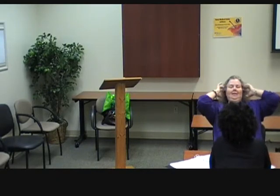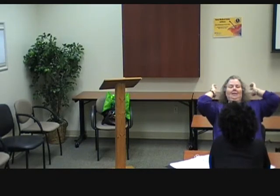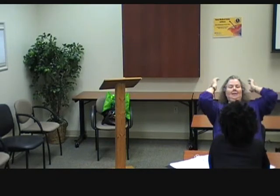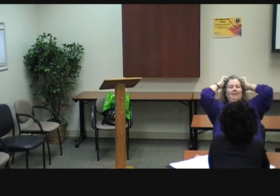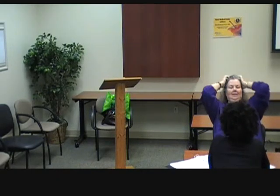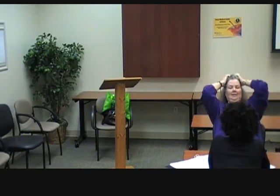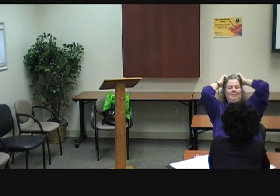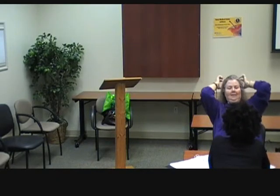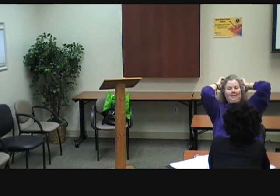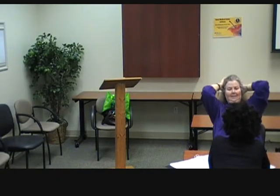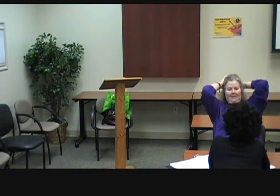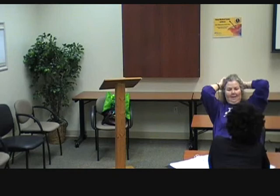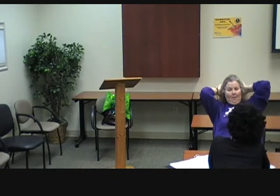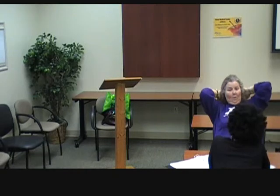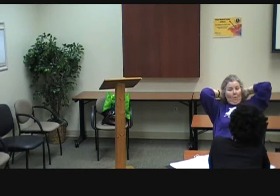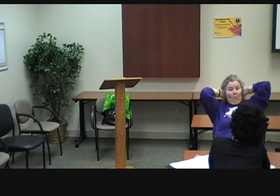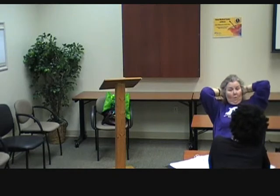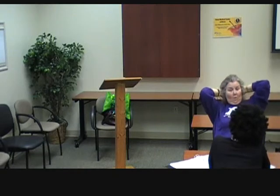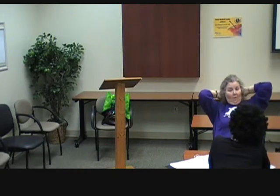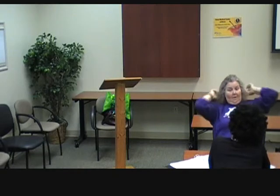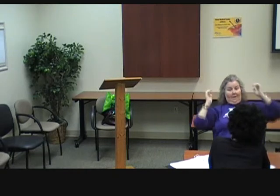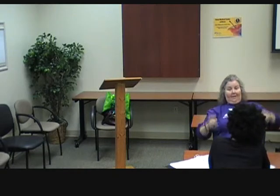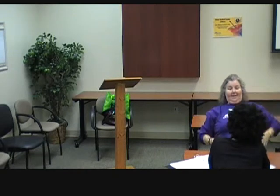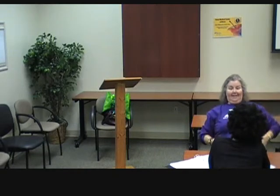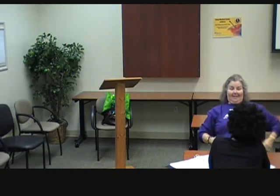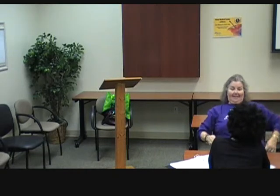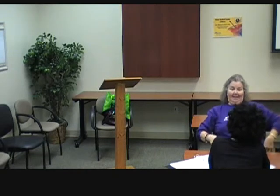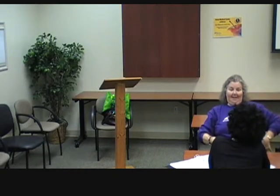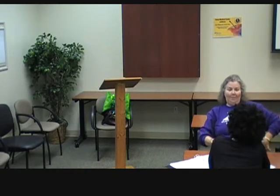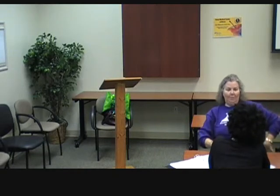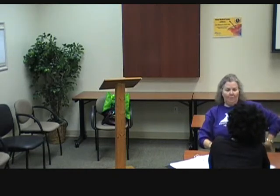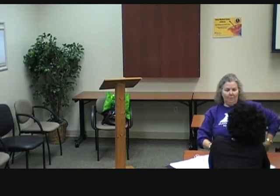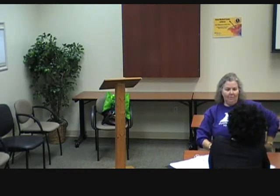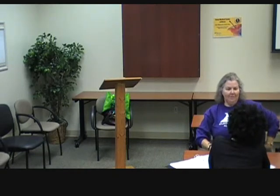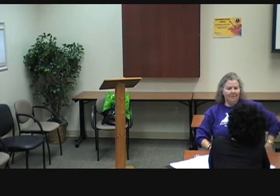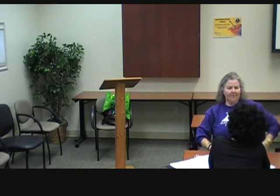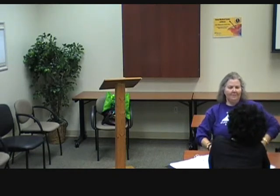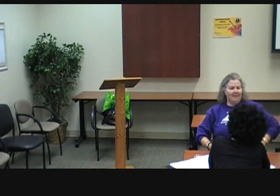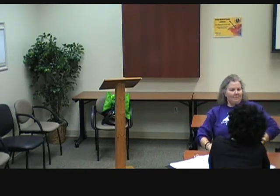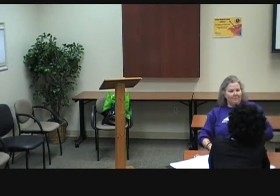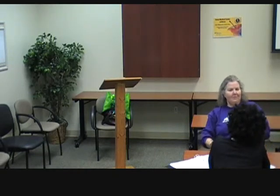No,